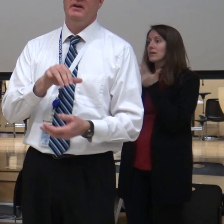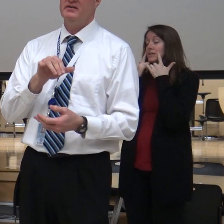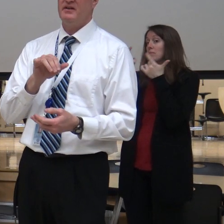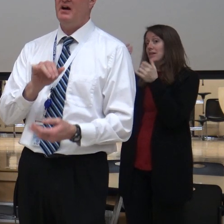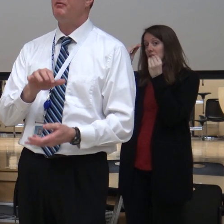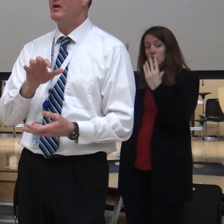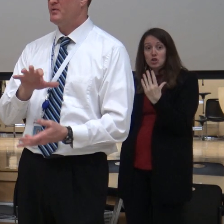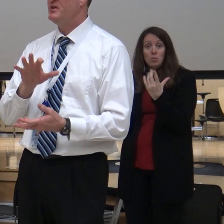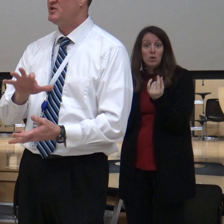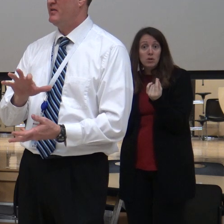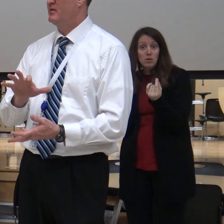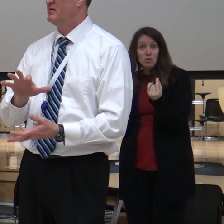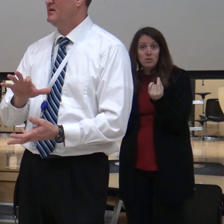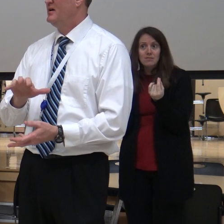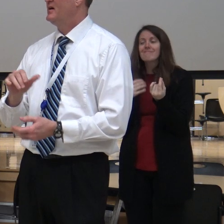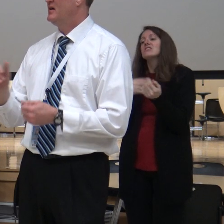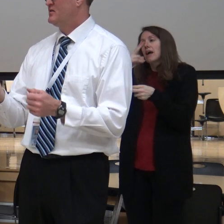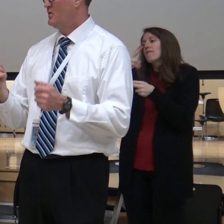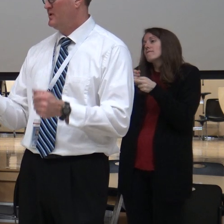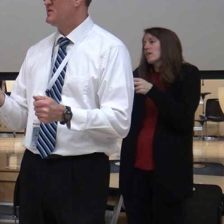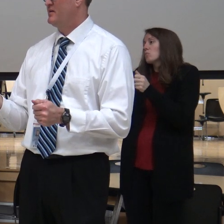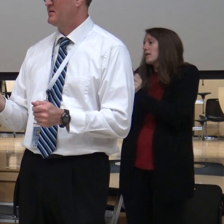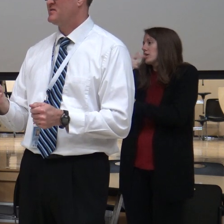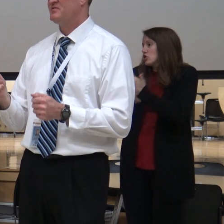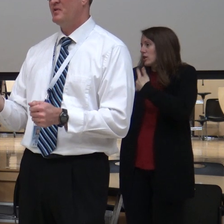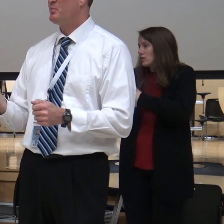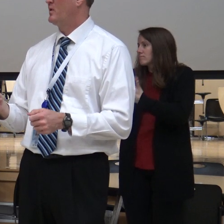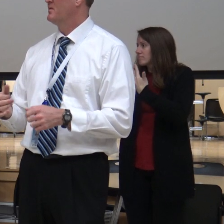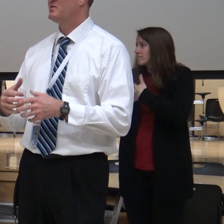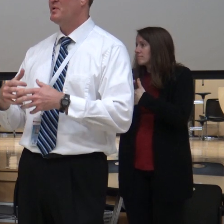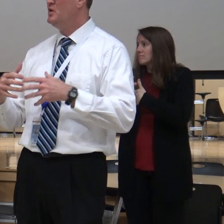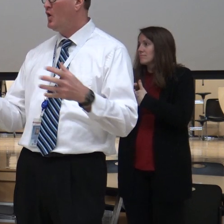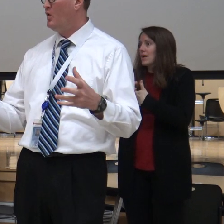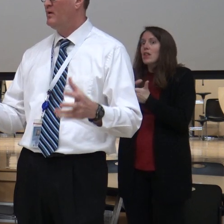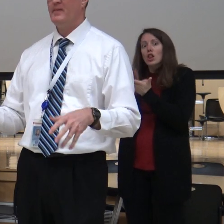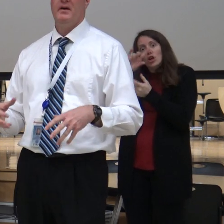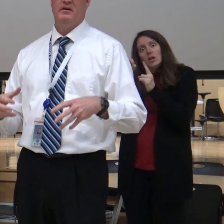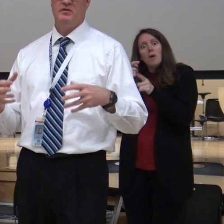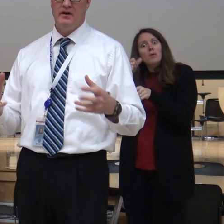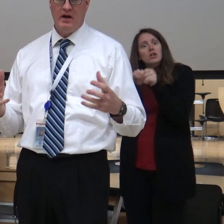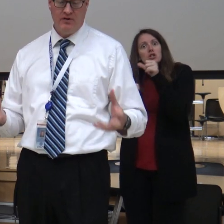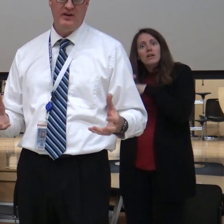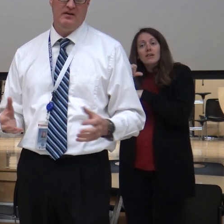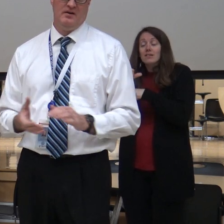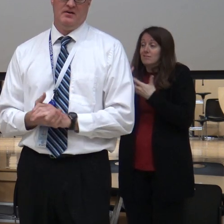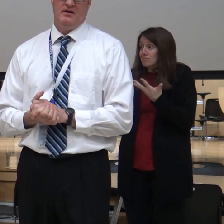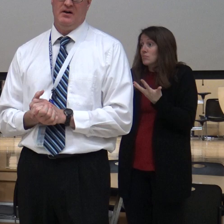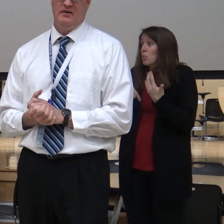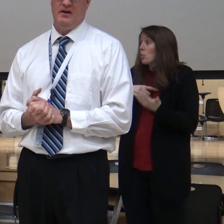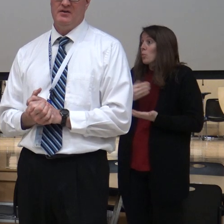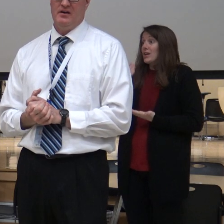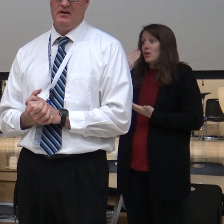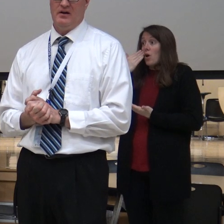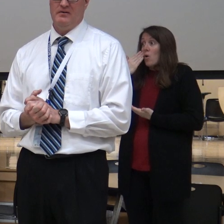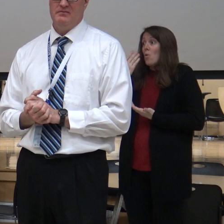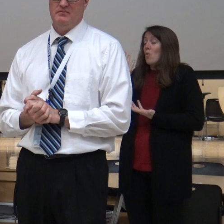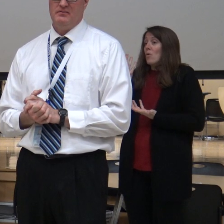time is to have fun with each other and get to know each other, because that's very important. As we know, a good, healthy